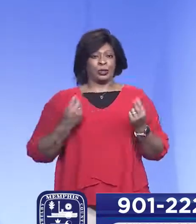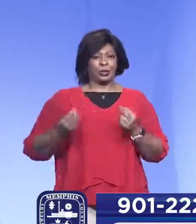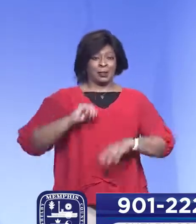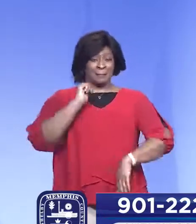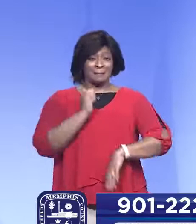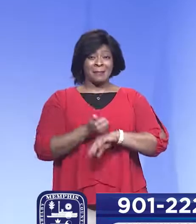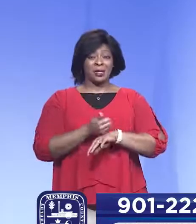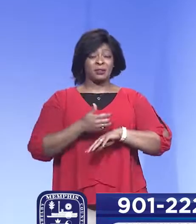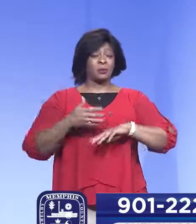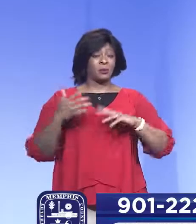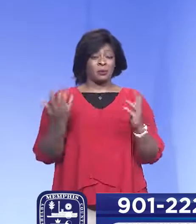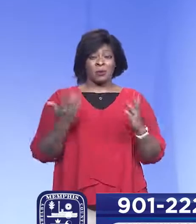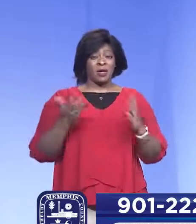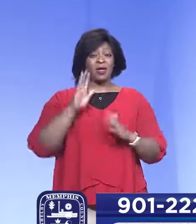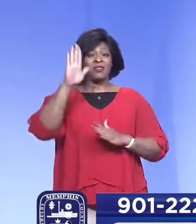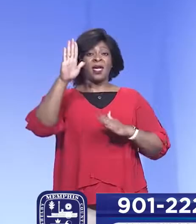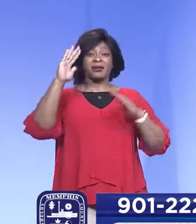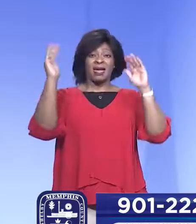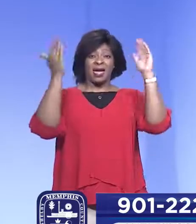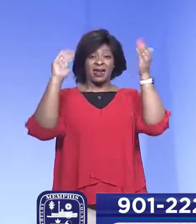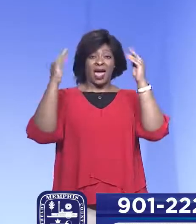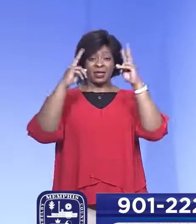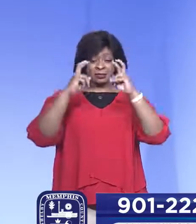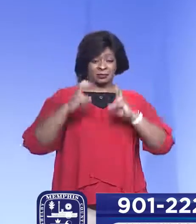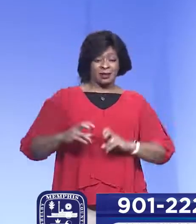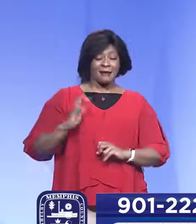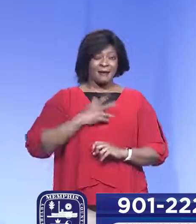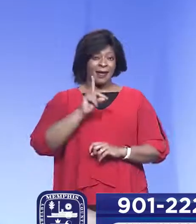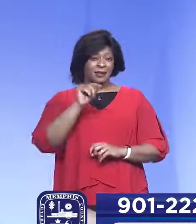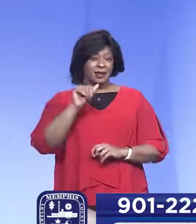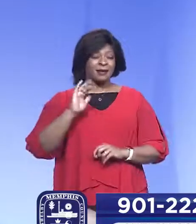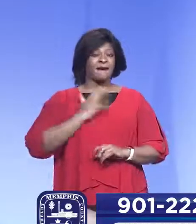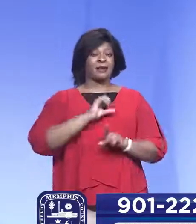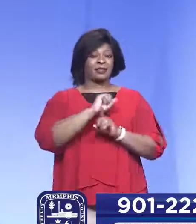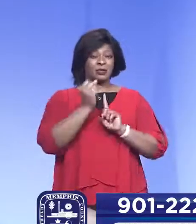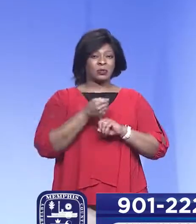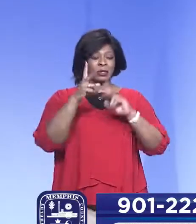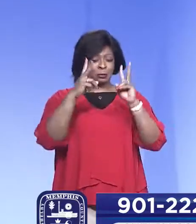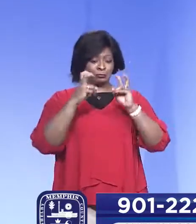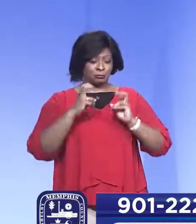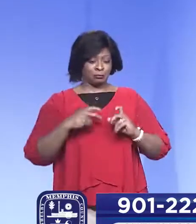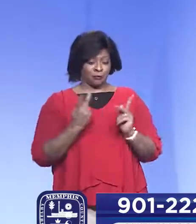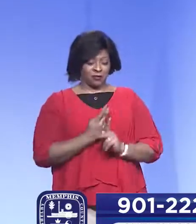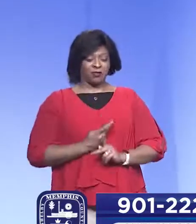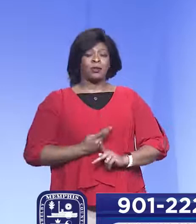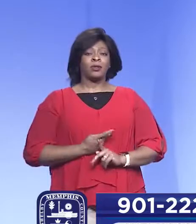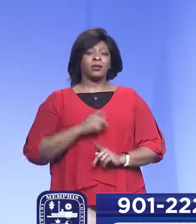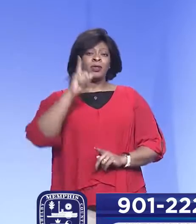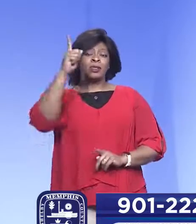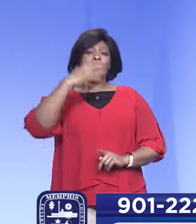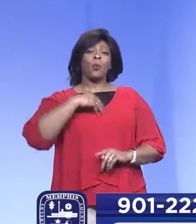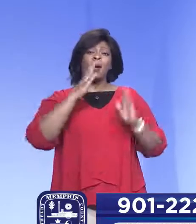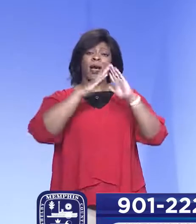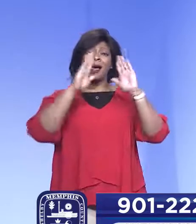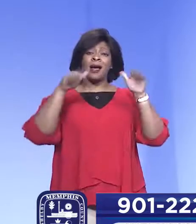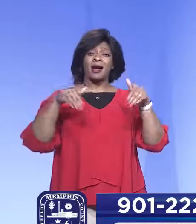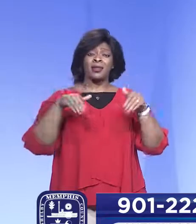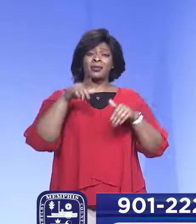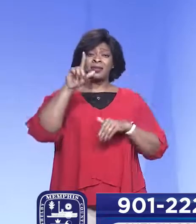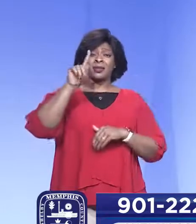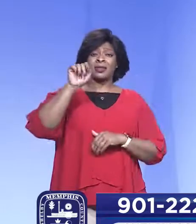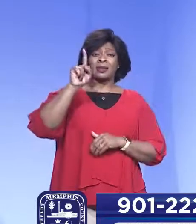on their analysis of our data and our situation, the White House Task